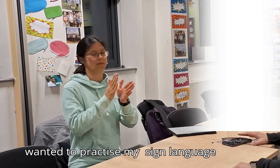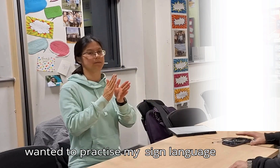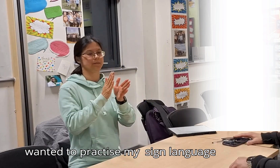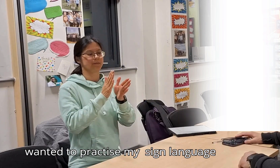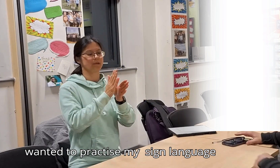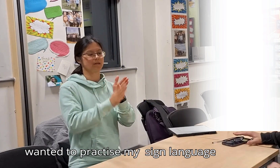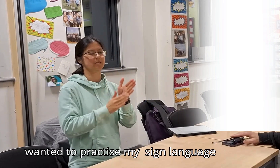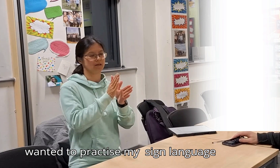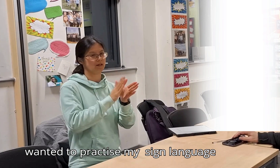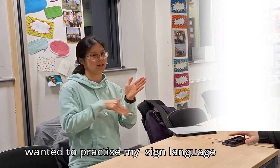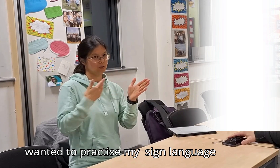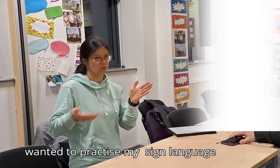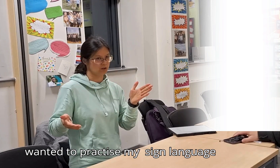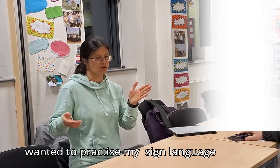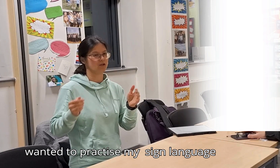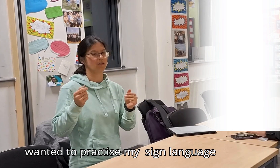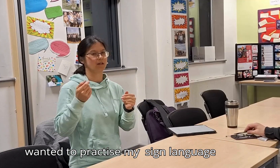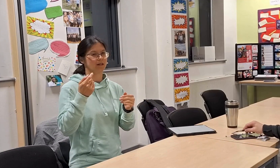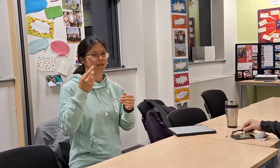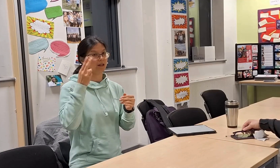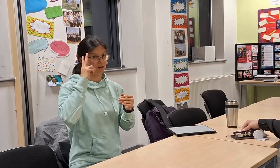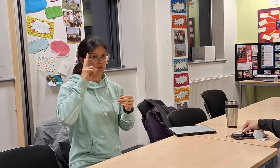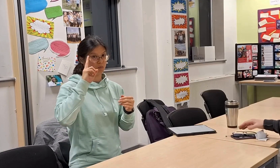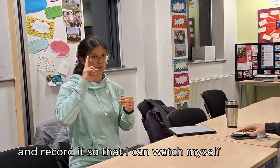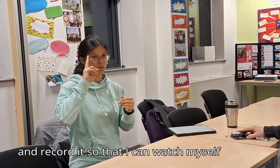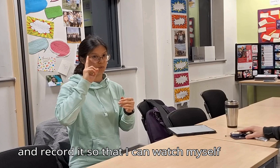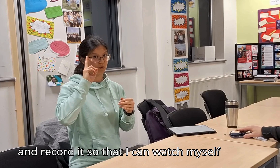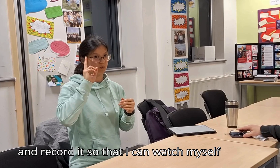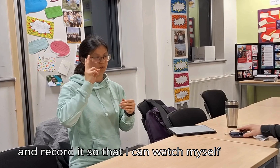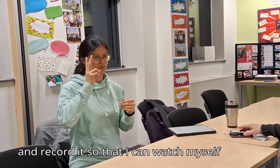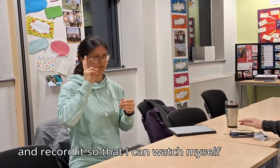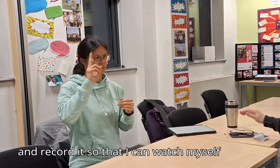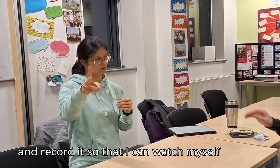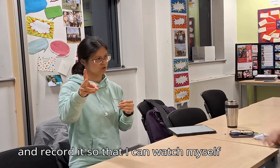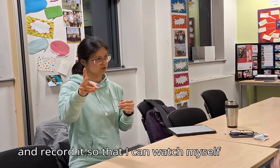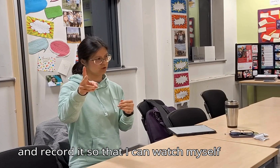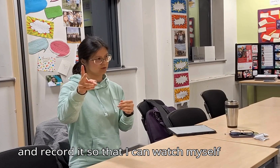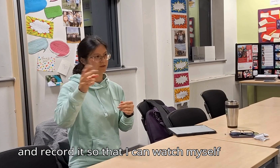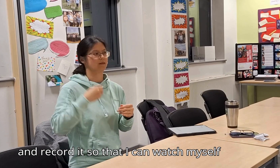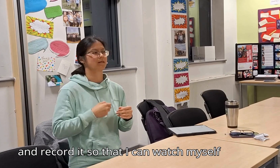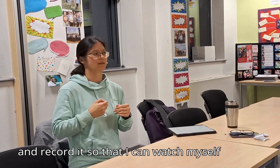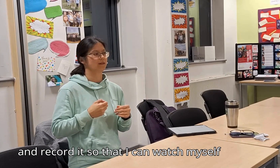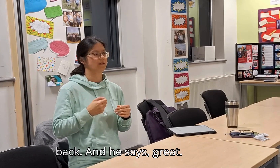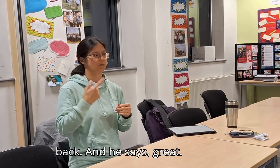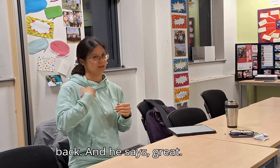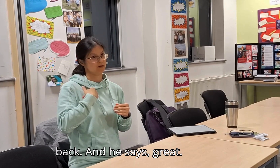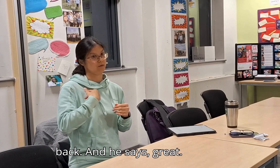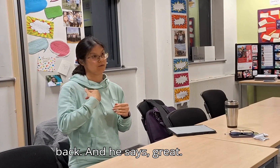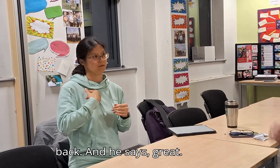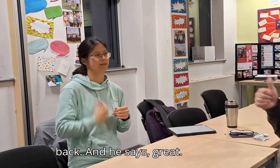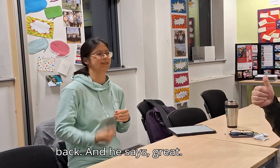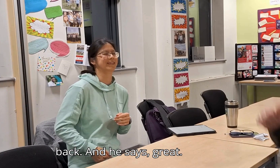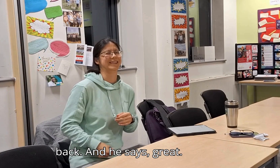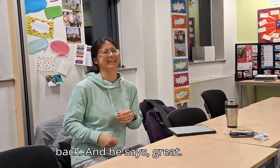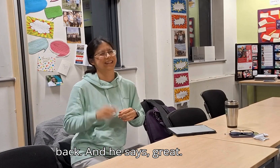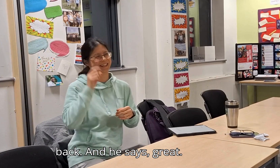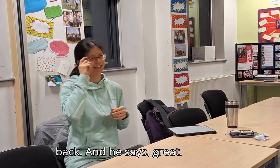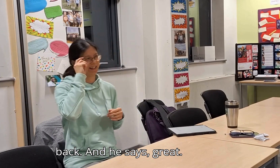to practice my sign language and record it so that I can watch myself back. And he says,